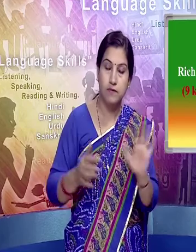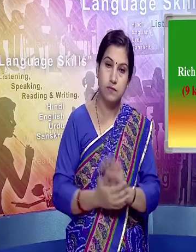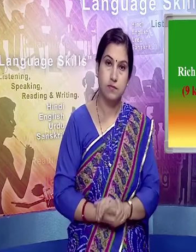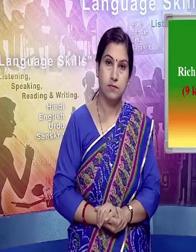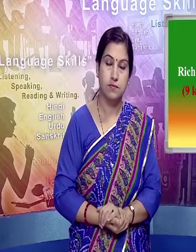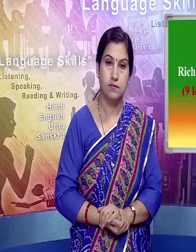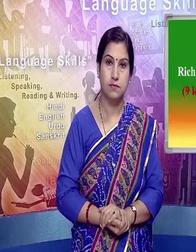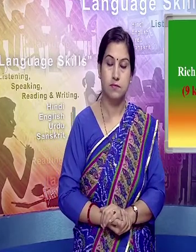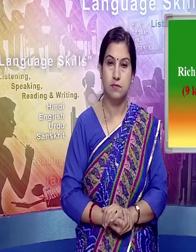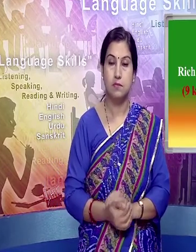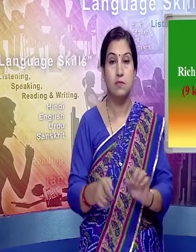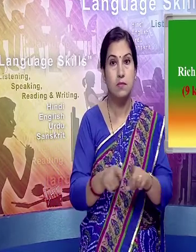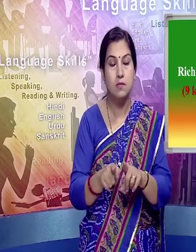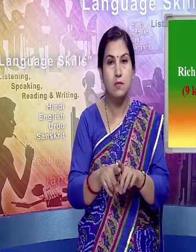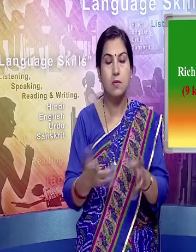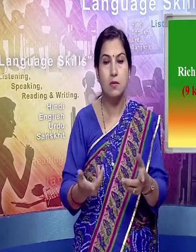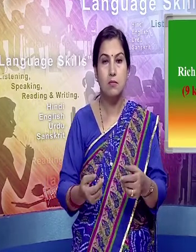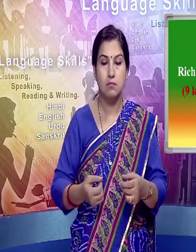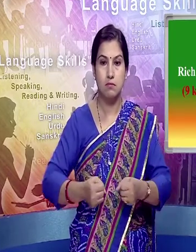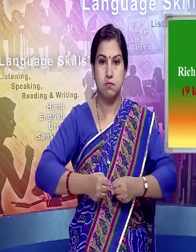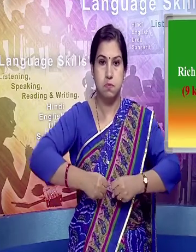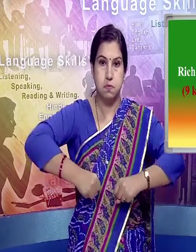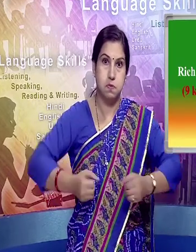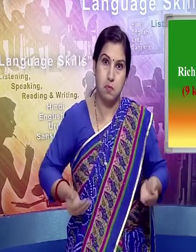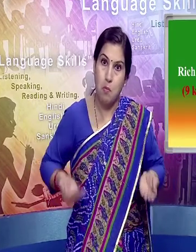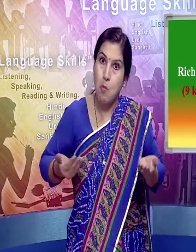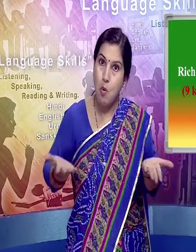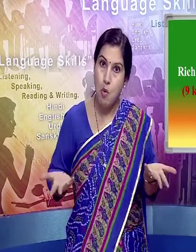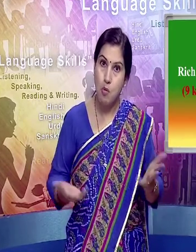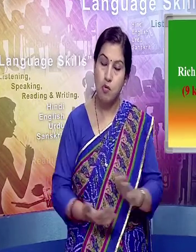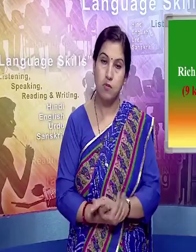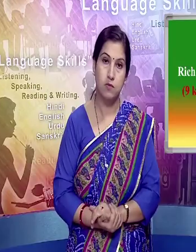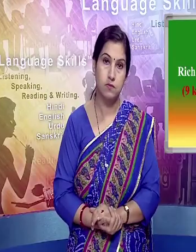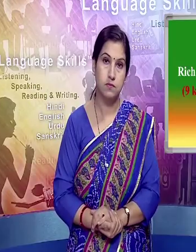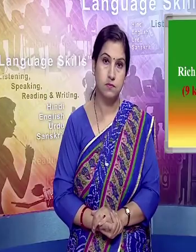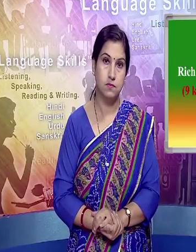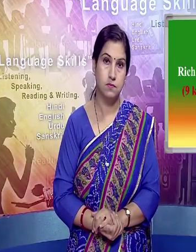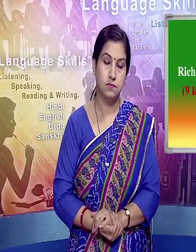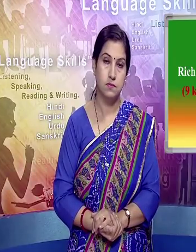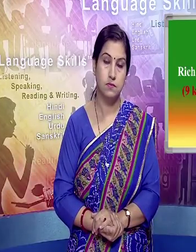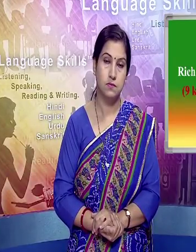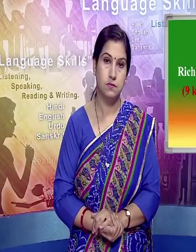and it gives more amount of calories. 1 gram of